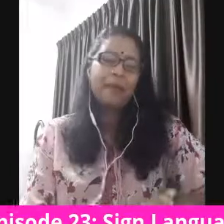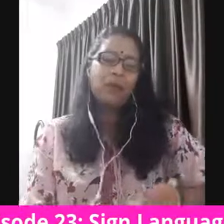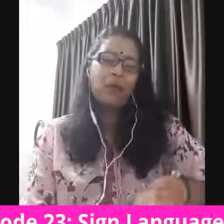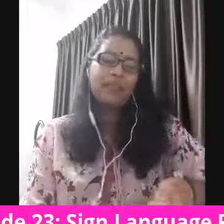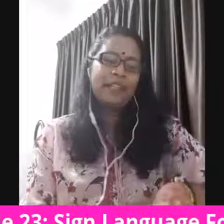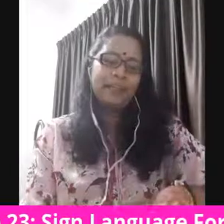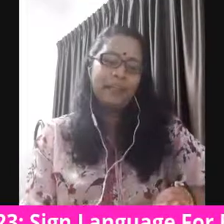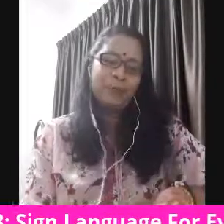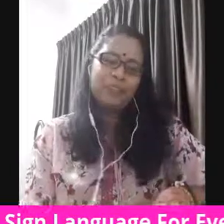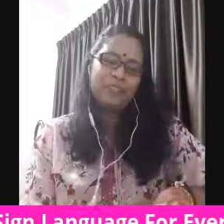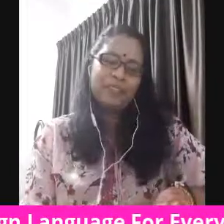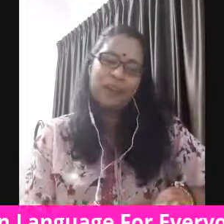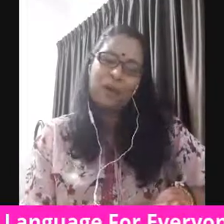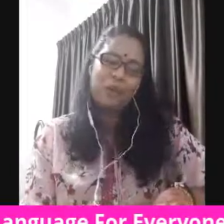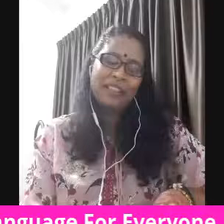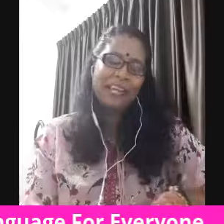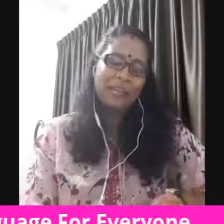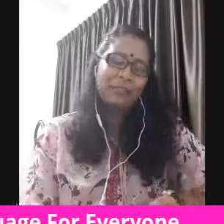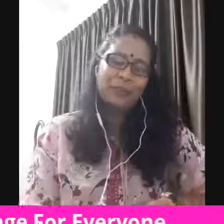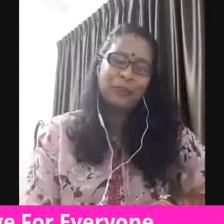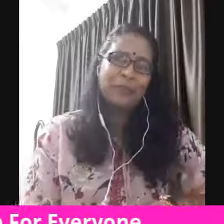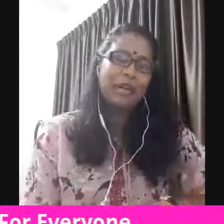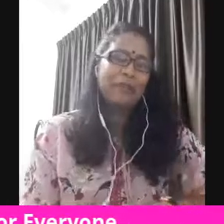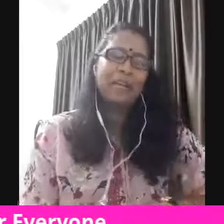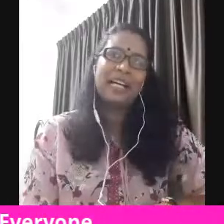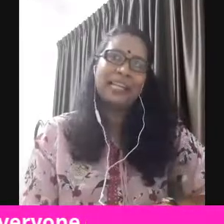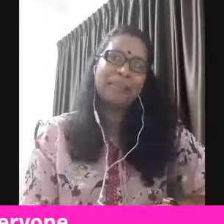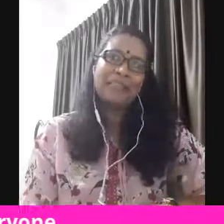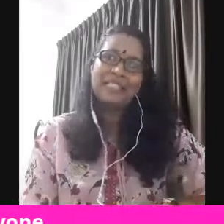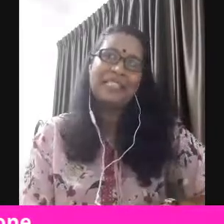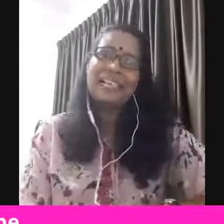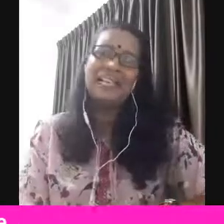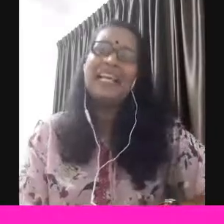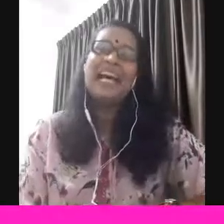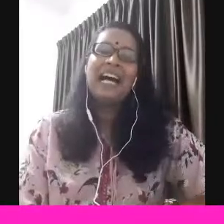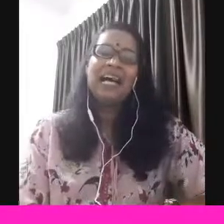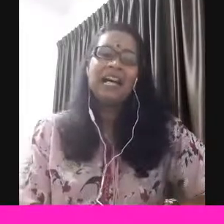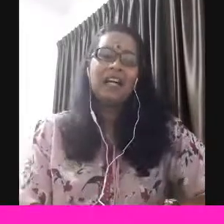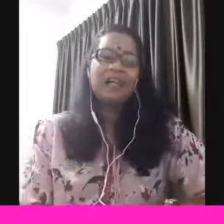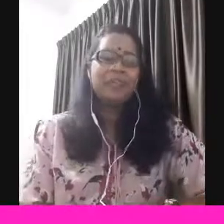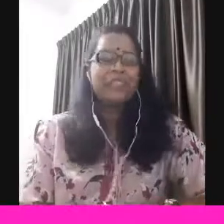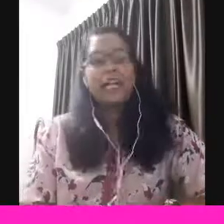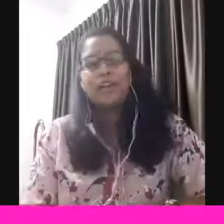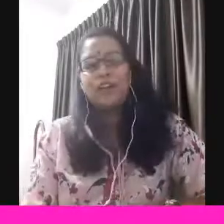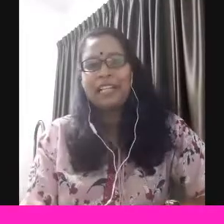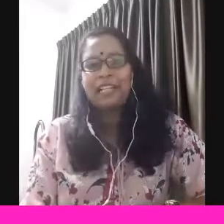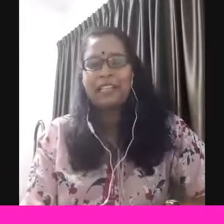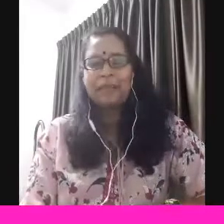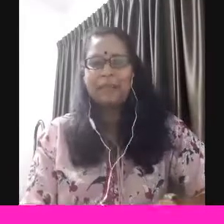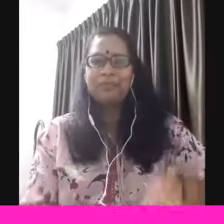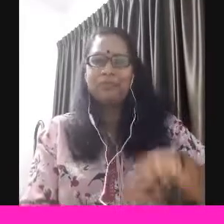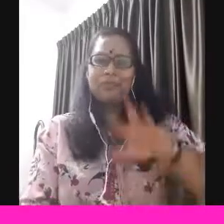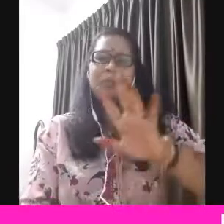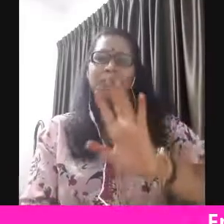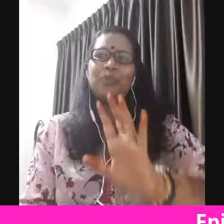it's not easy. But one Yes. thing, one thing I have to I must tell, they are not